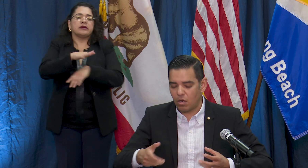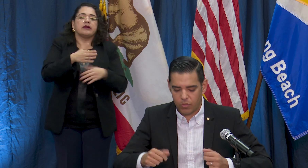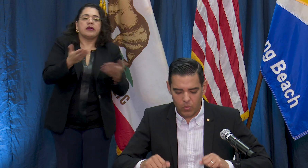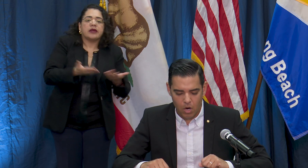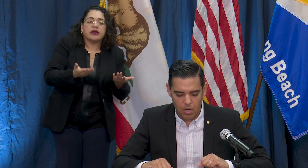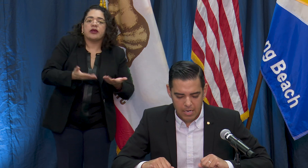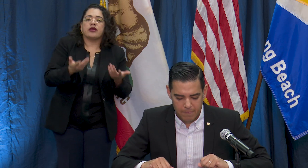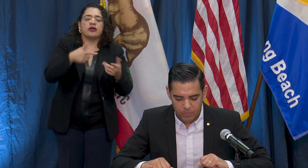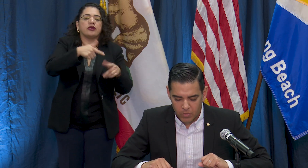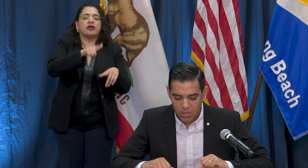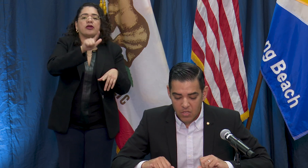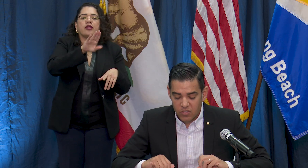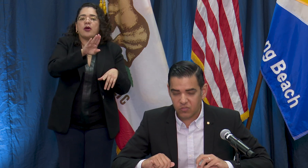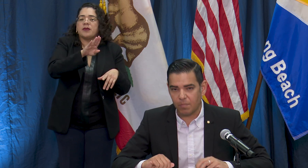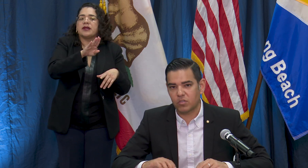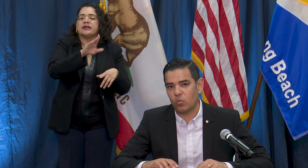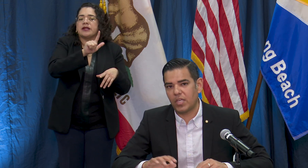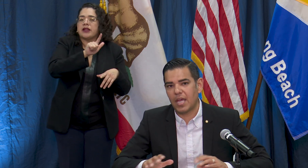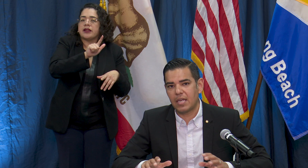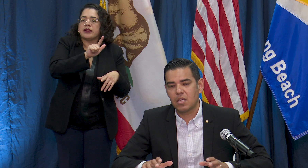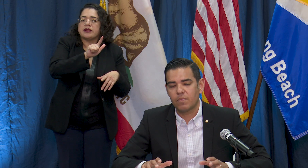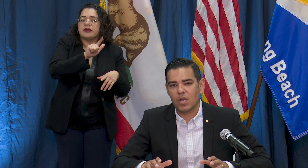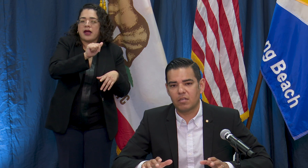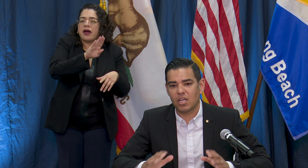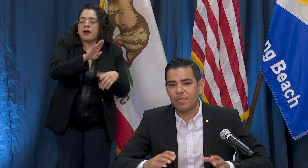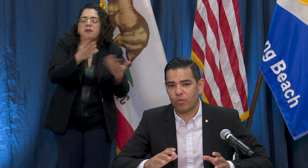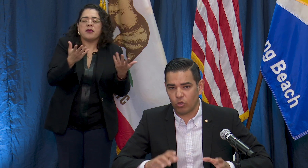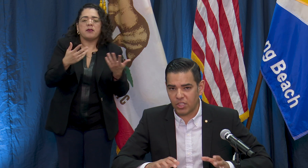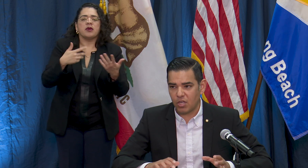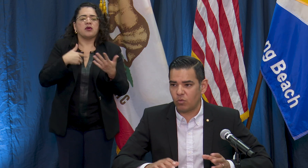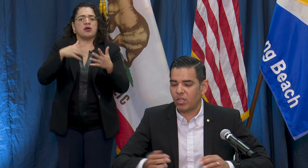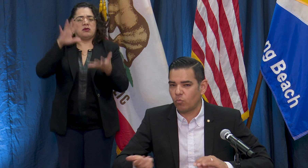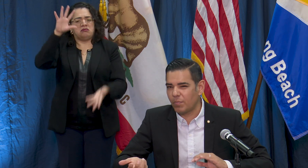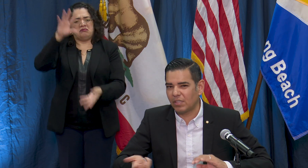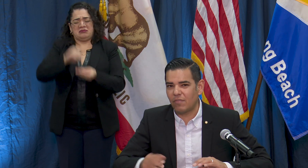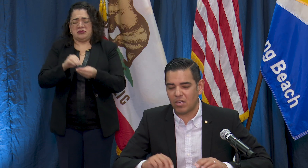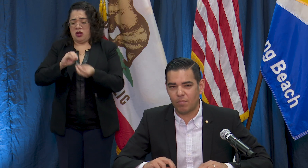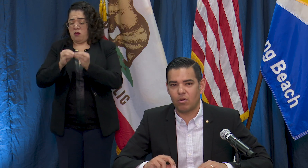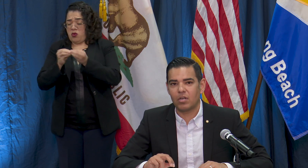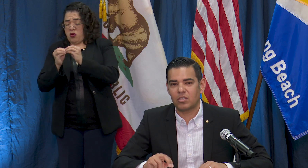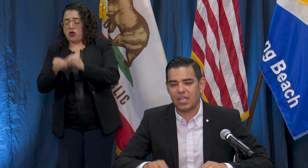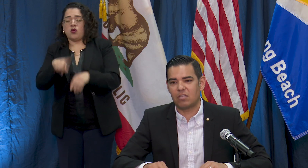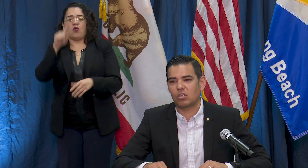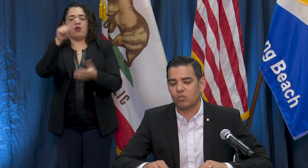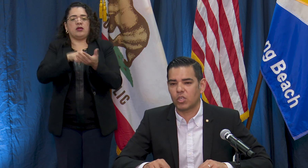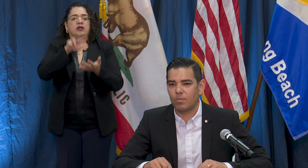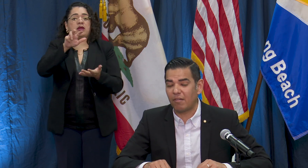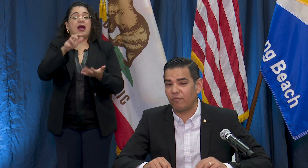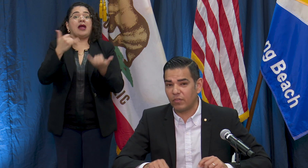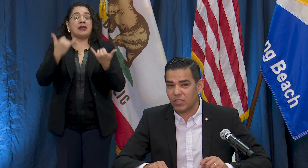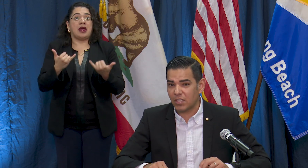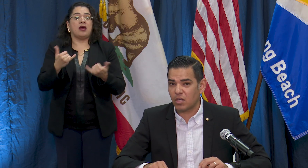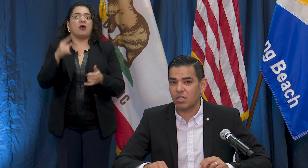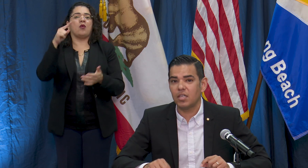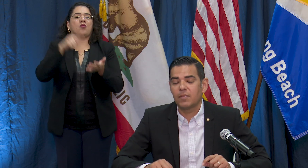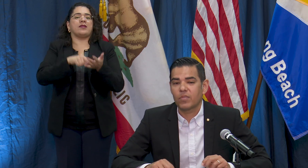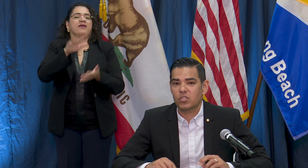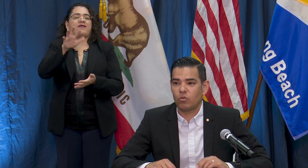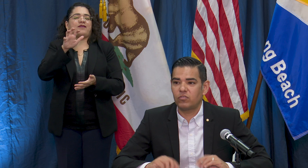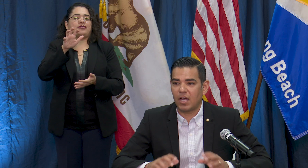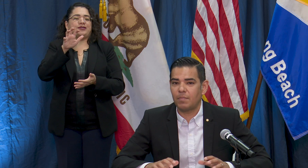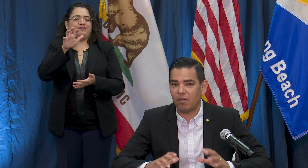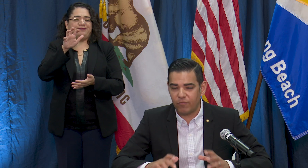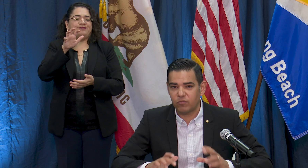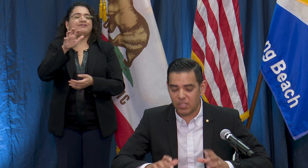it through our system. And so we had done about 1,300. We believe that number today is closer to about 1,500.